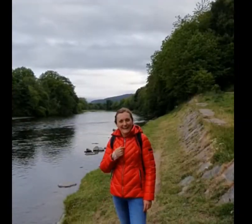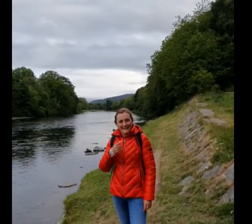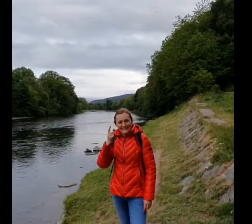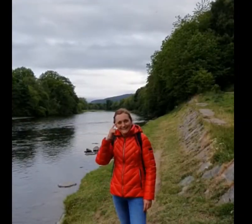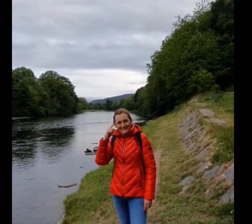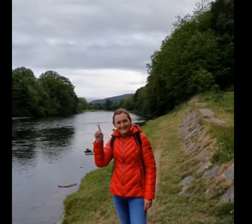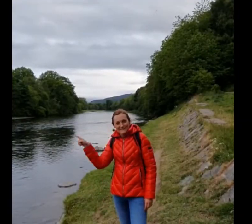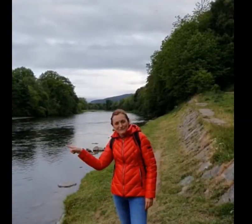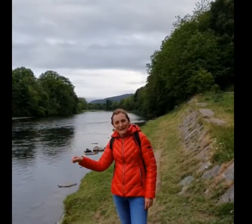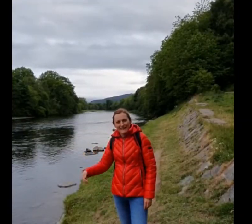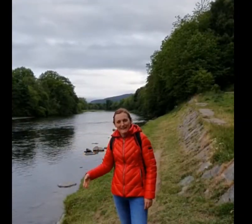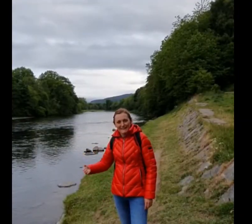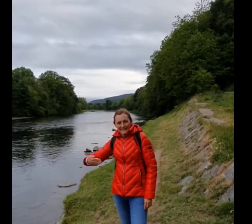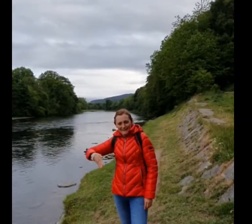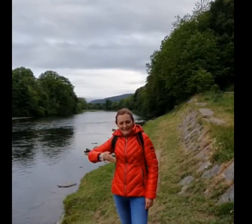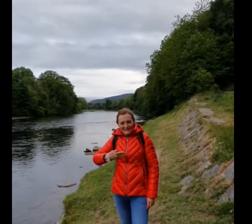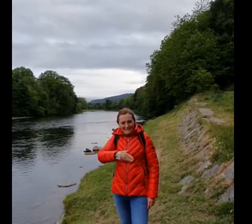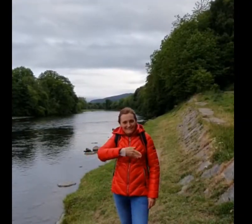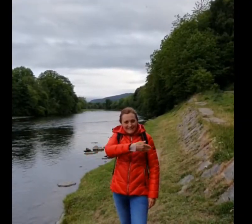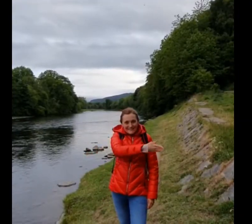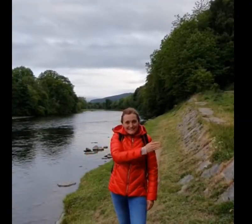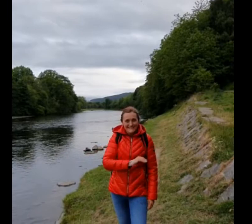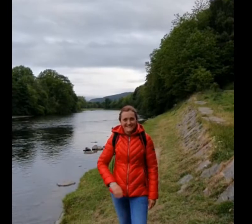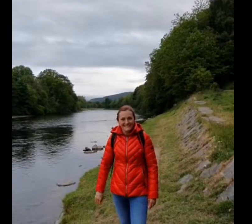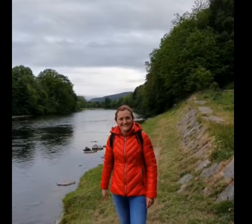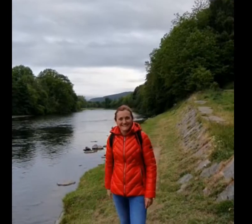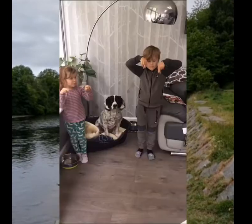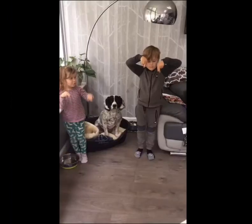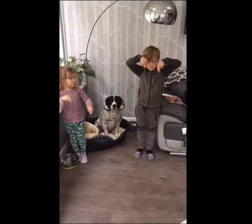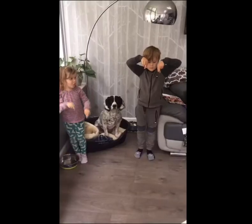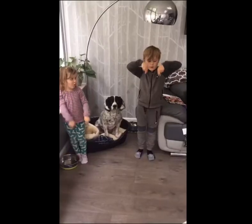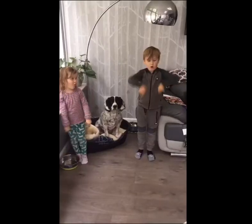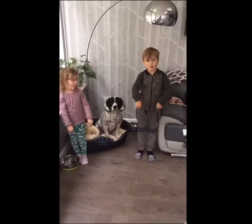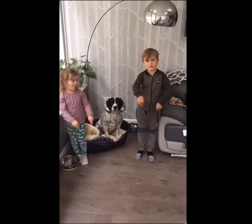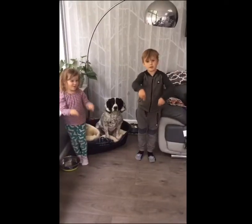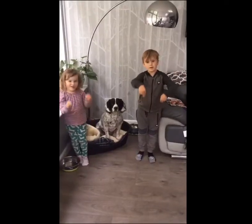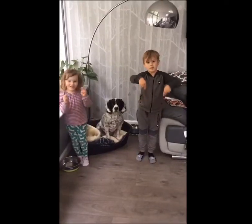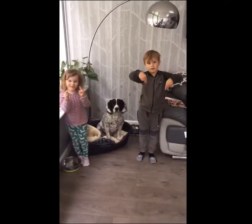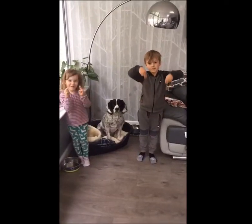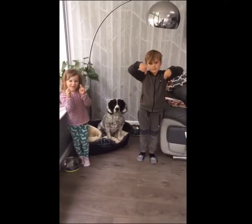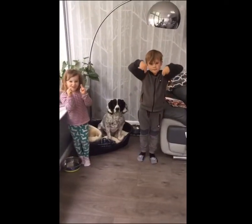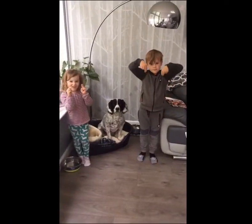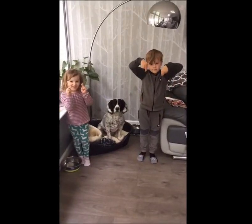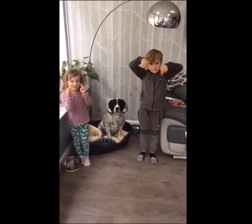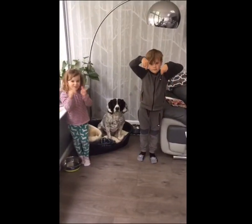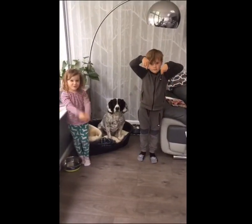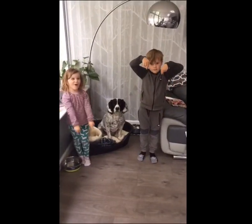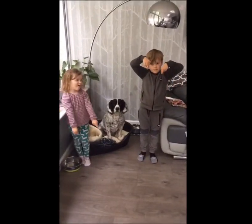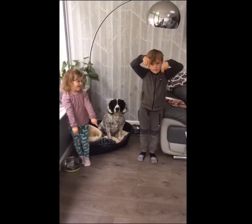I spy a fish. Dog. Dog.